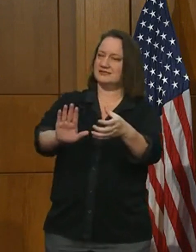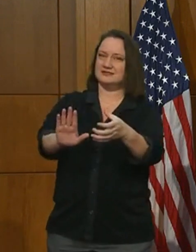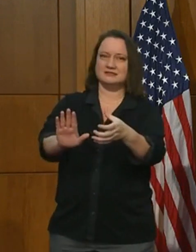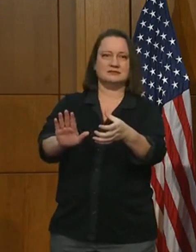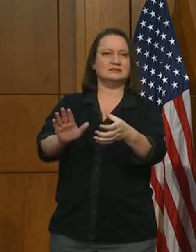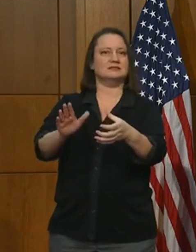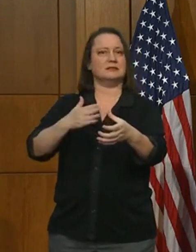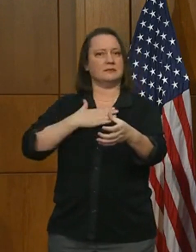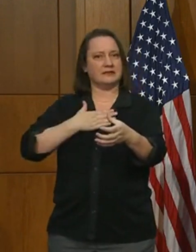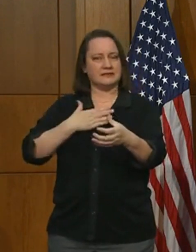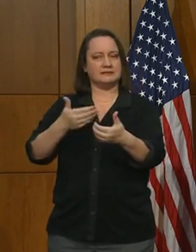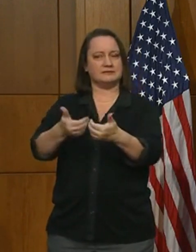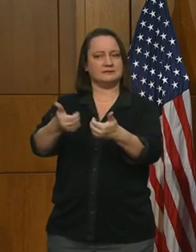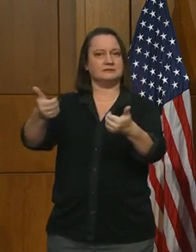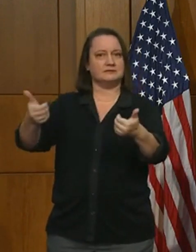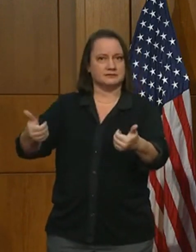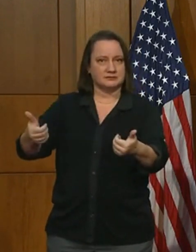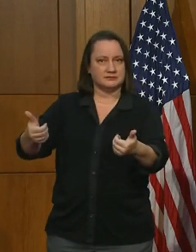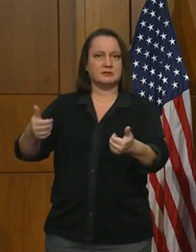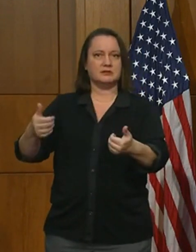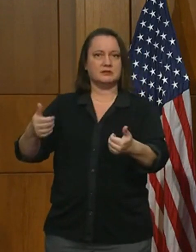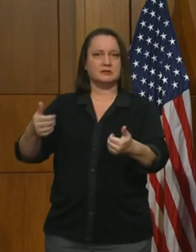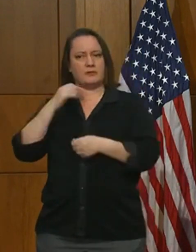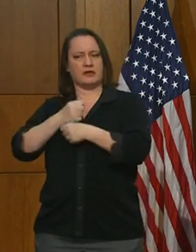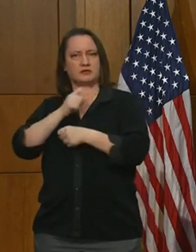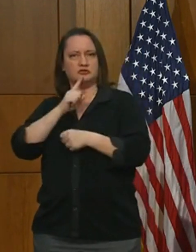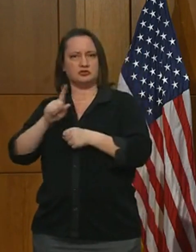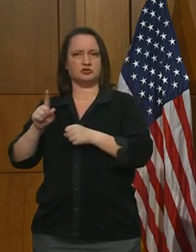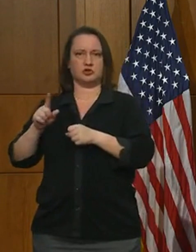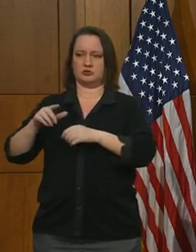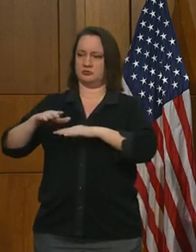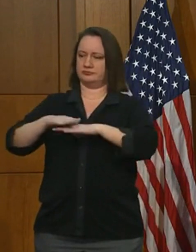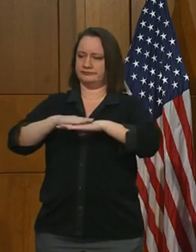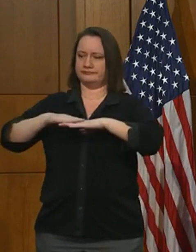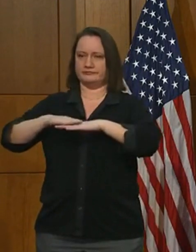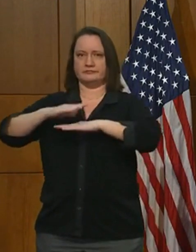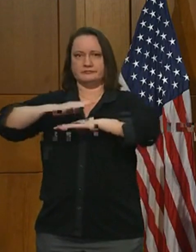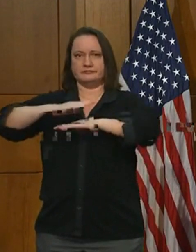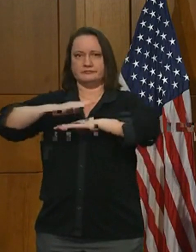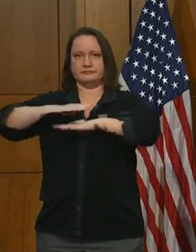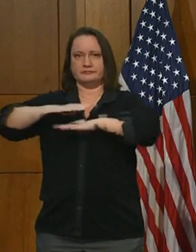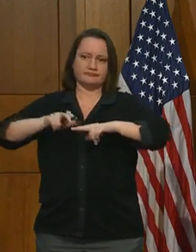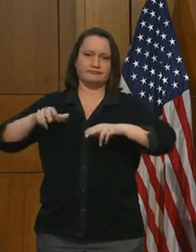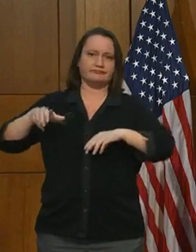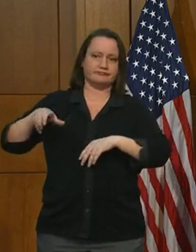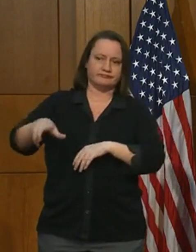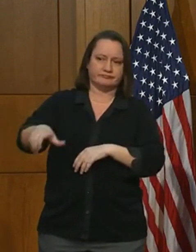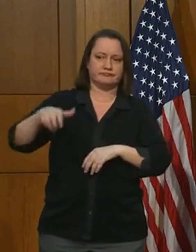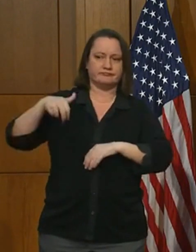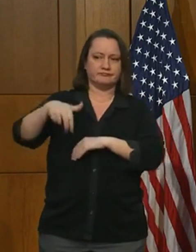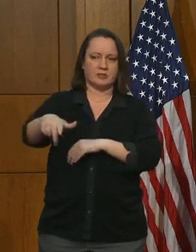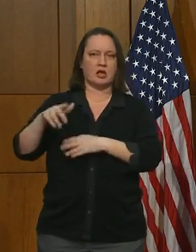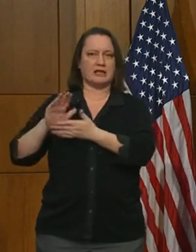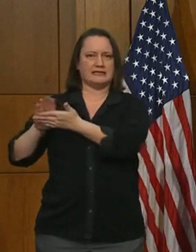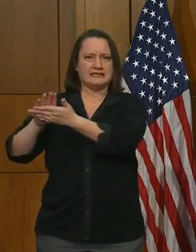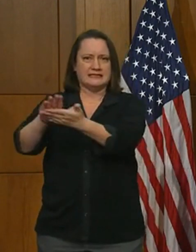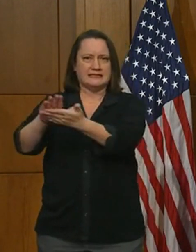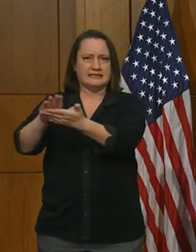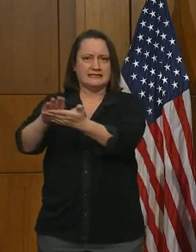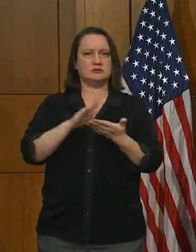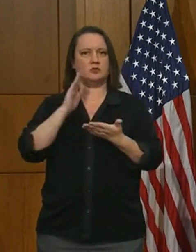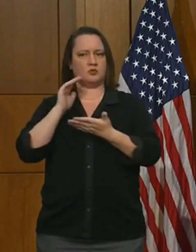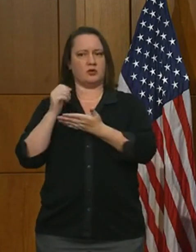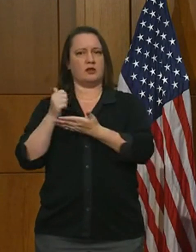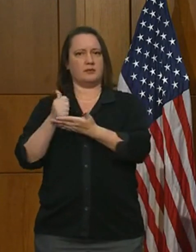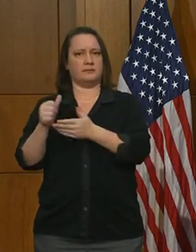to continue with hand washing because this is how we benefit each other as friends and